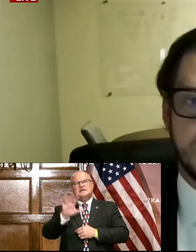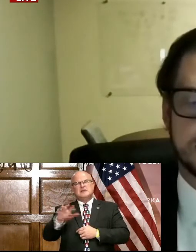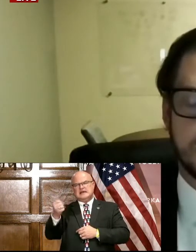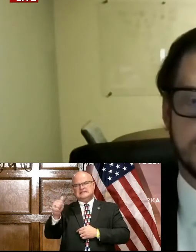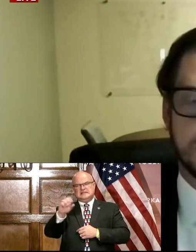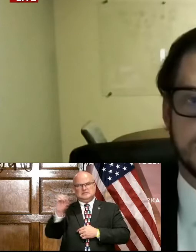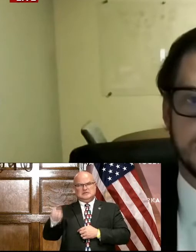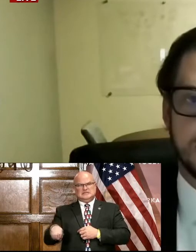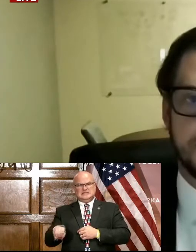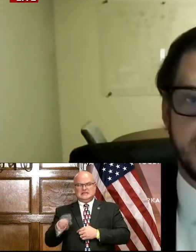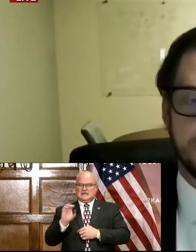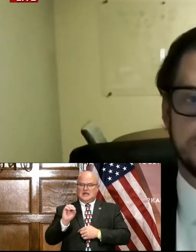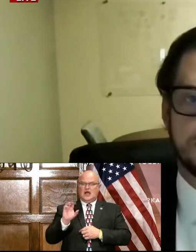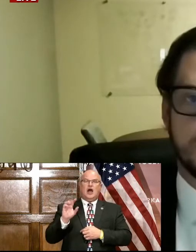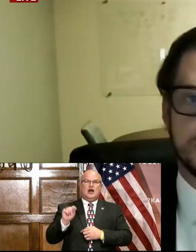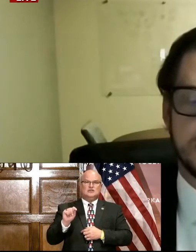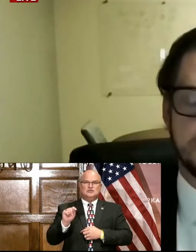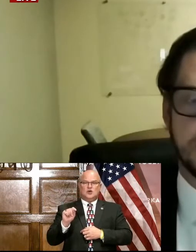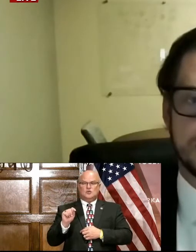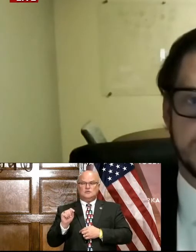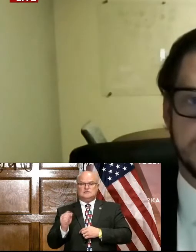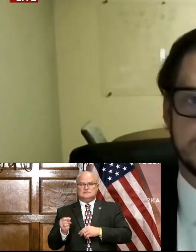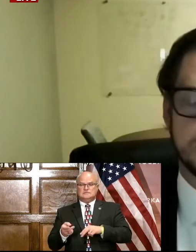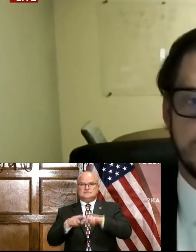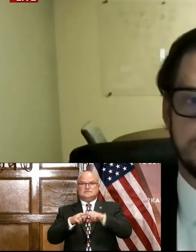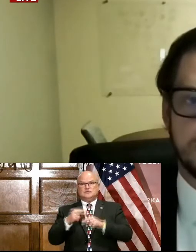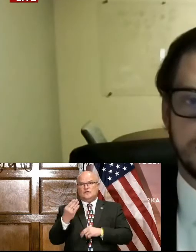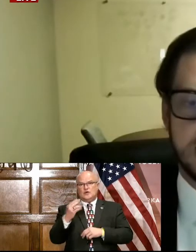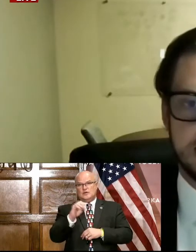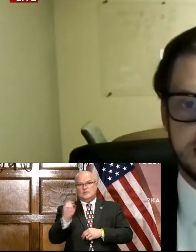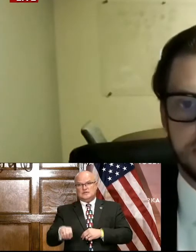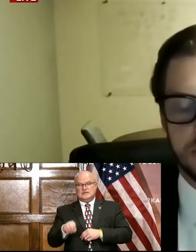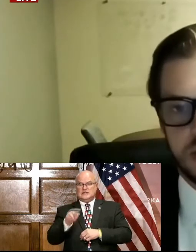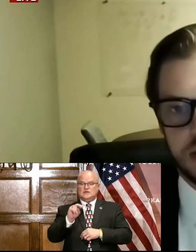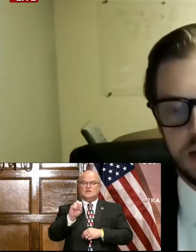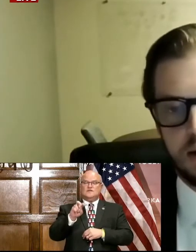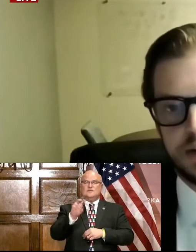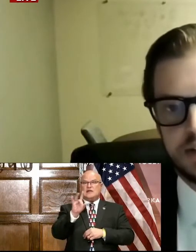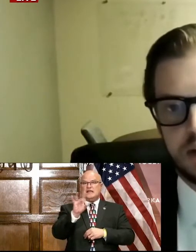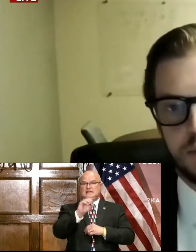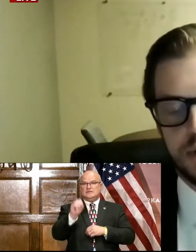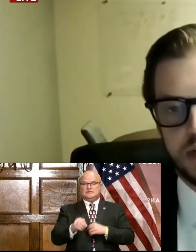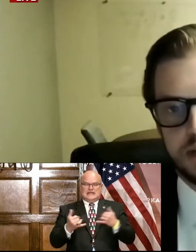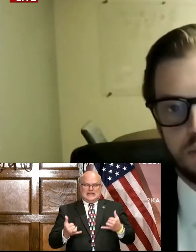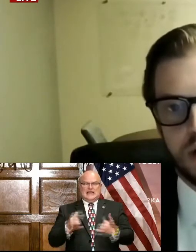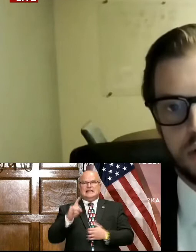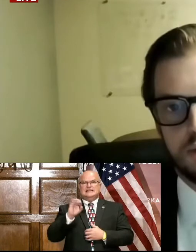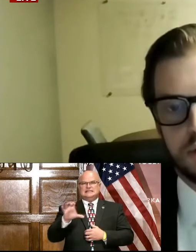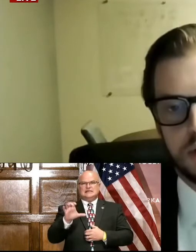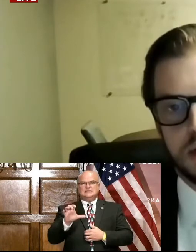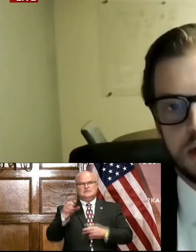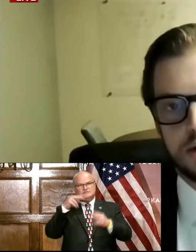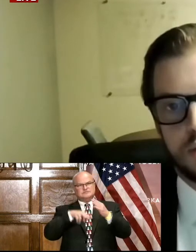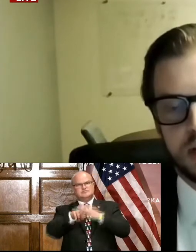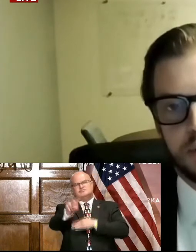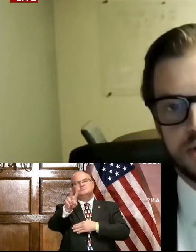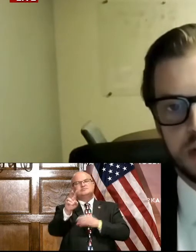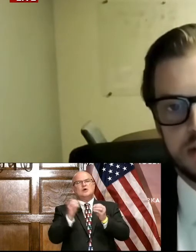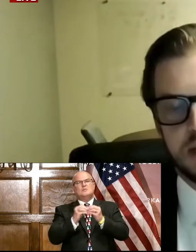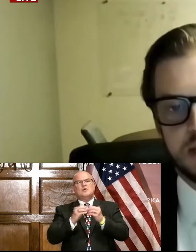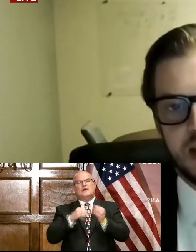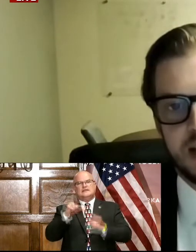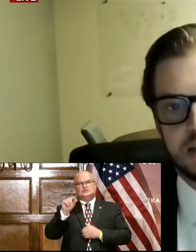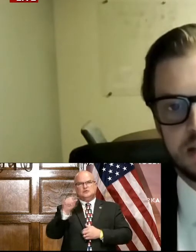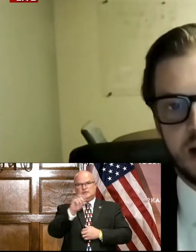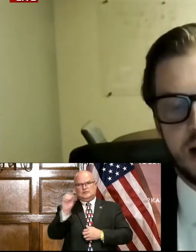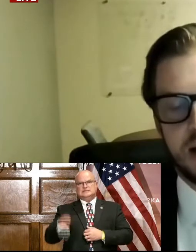In October, that moved to 14%, November 18%, and now in December projected well over 20%,